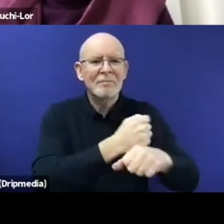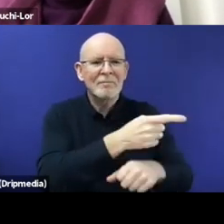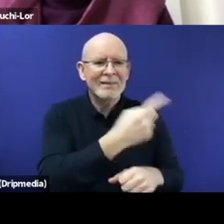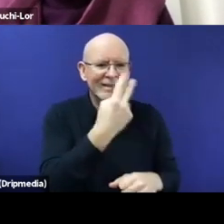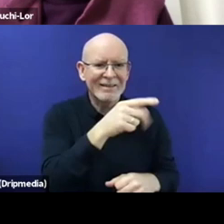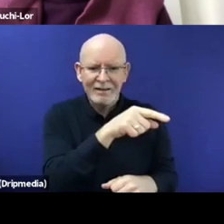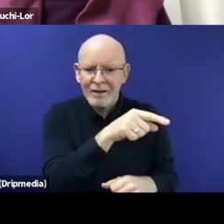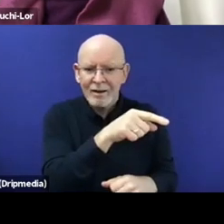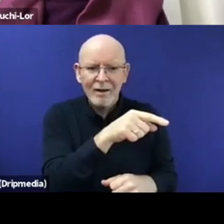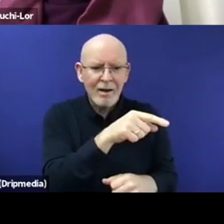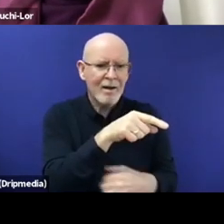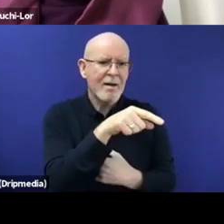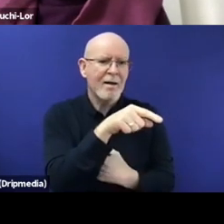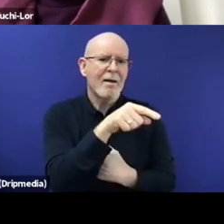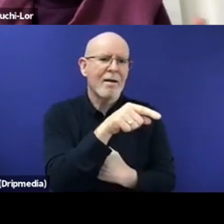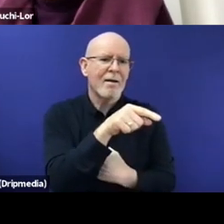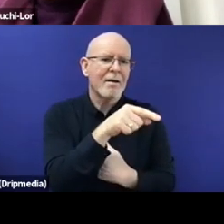ago, meeting